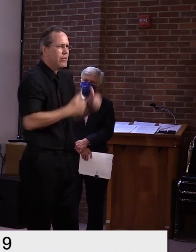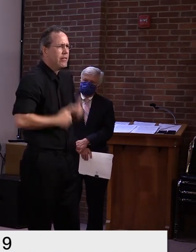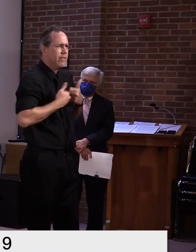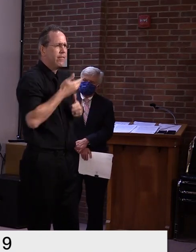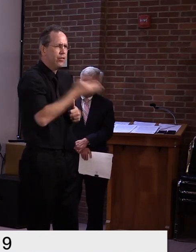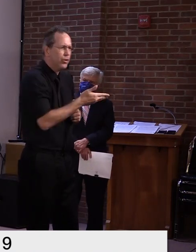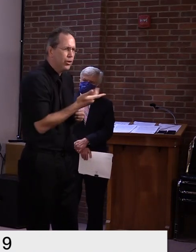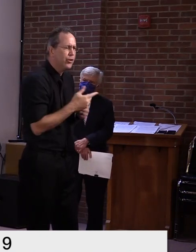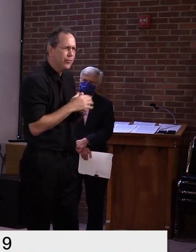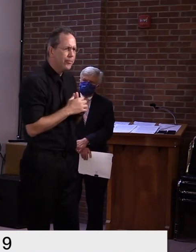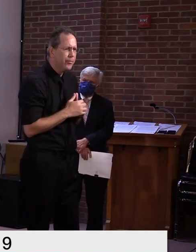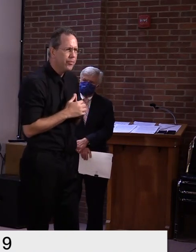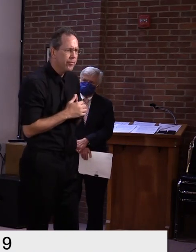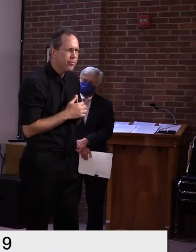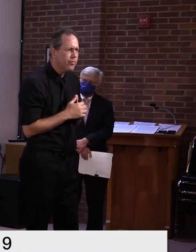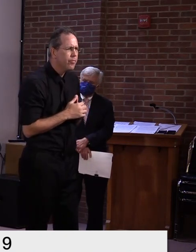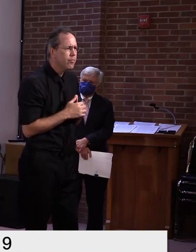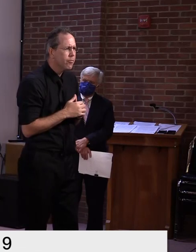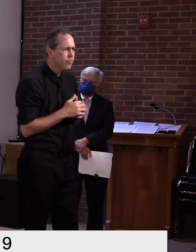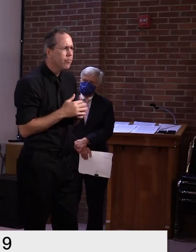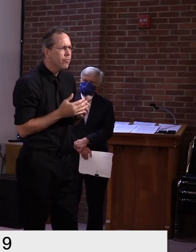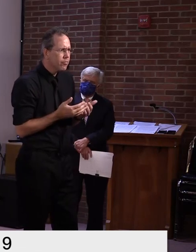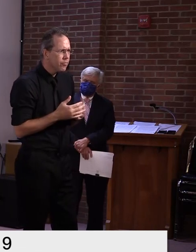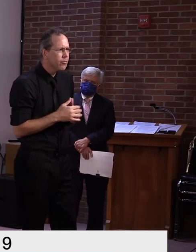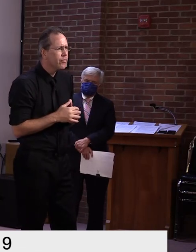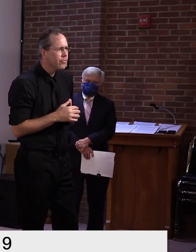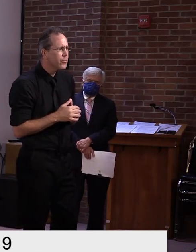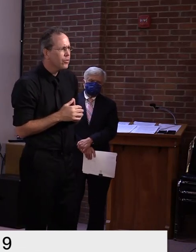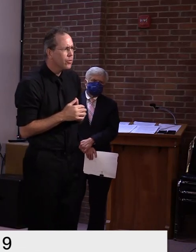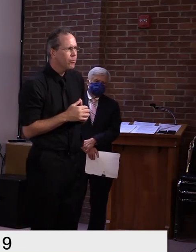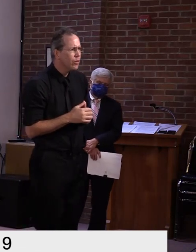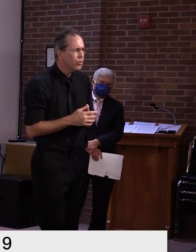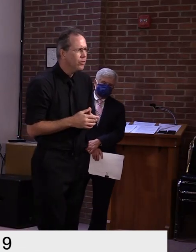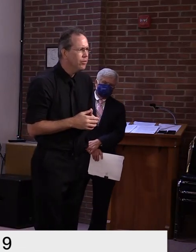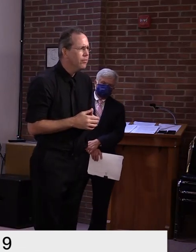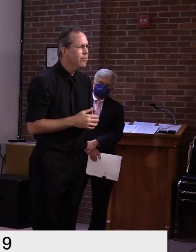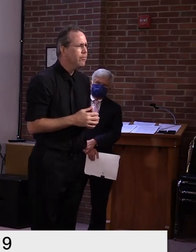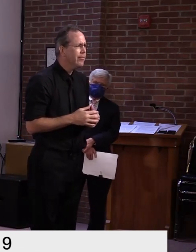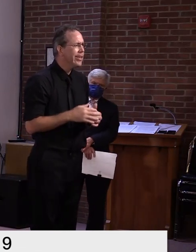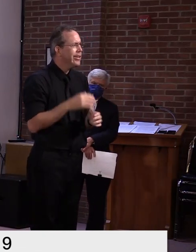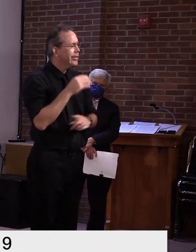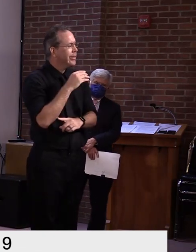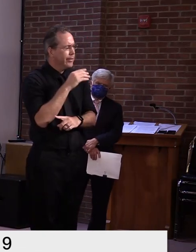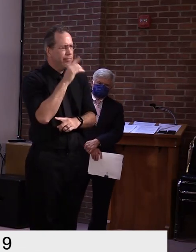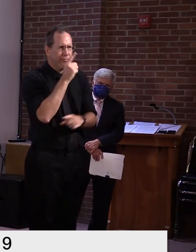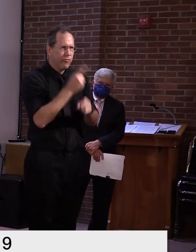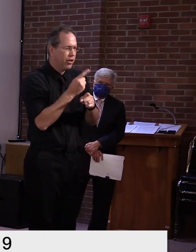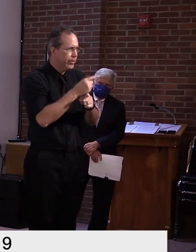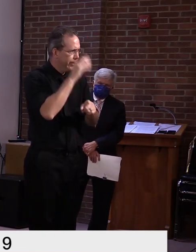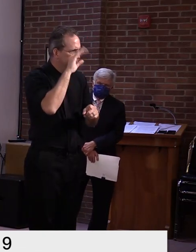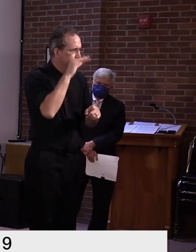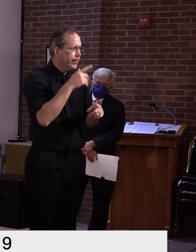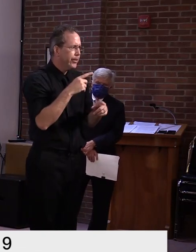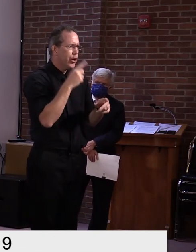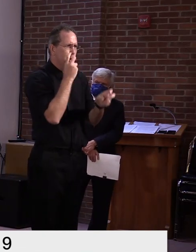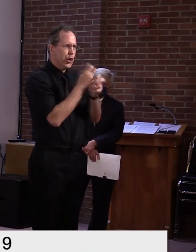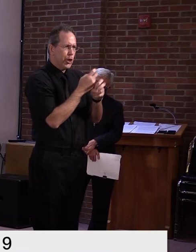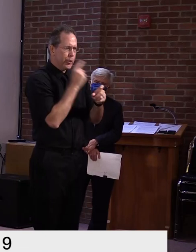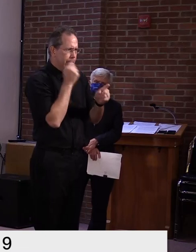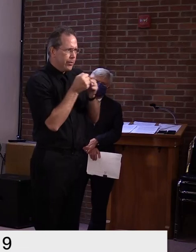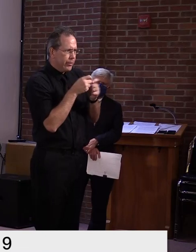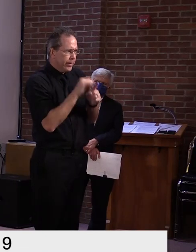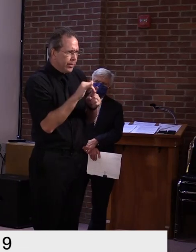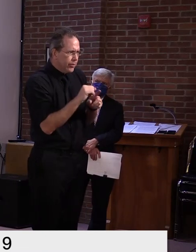Undoubtedly, these are challenging times. As I mentioned in my remarks, families are struggling. People are out of work. We still